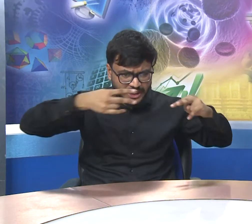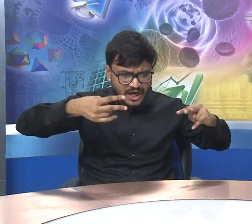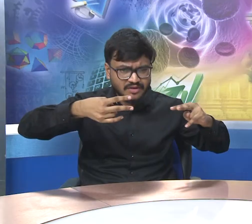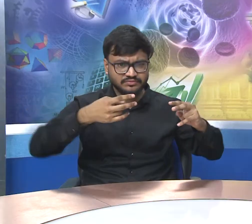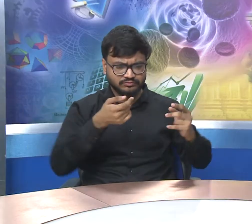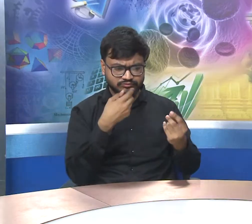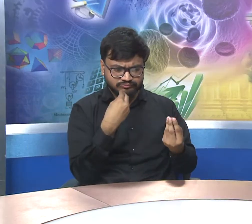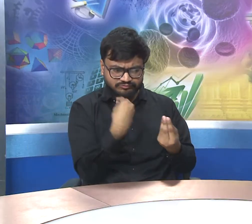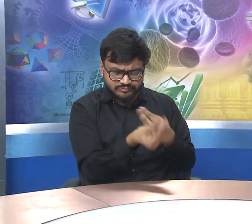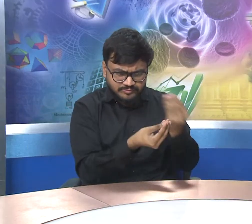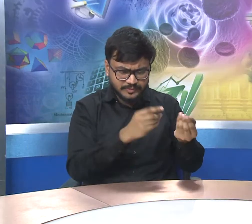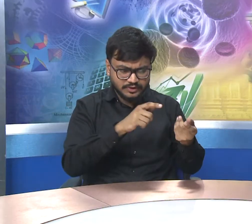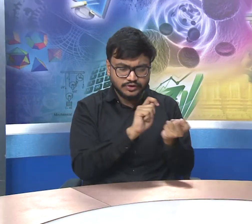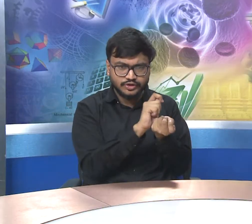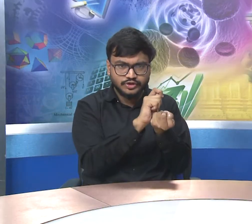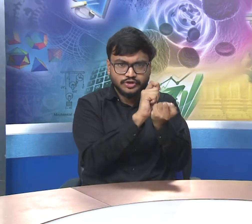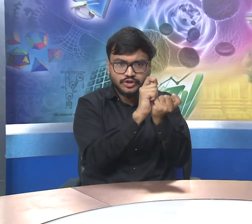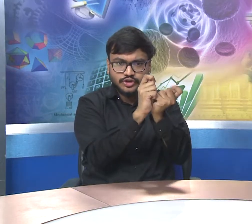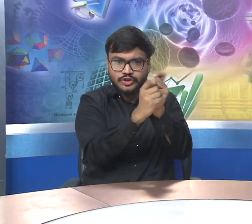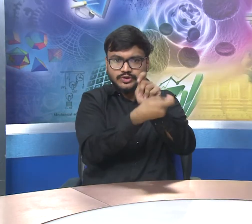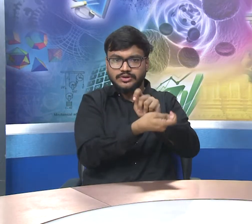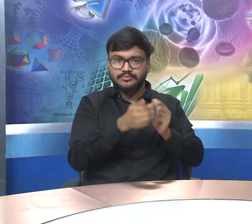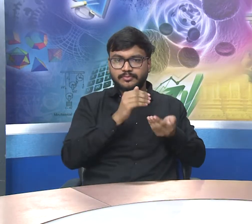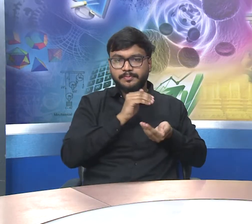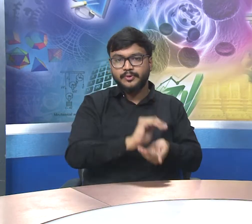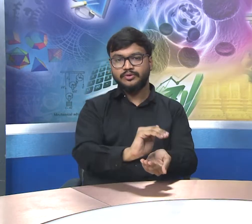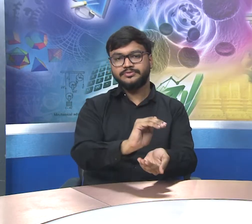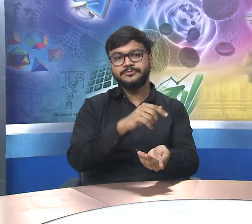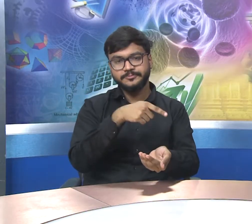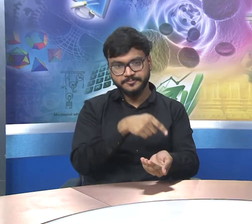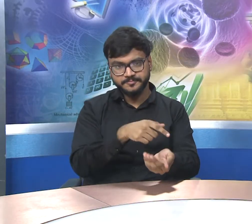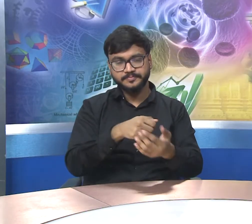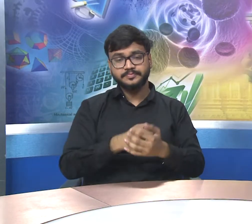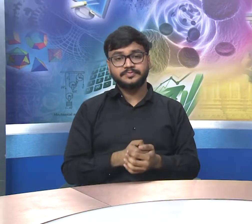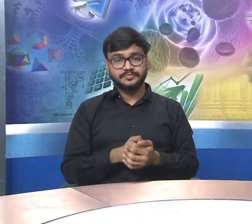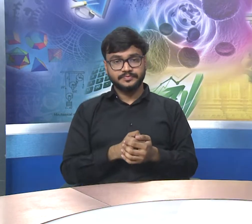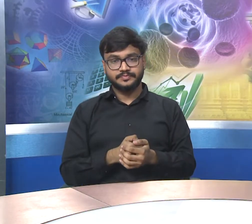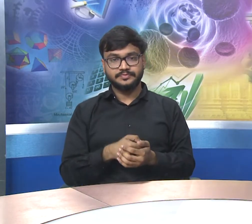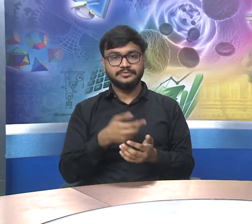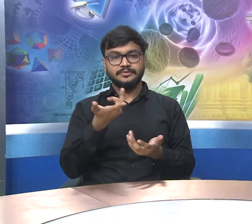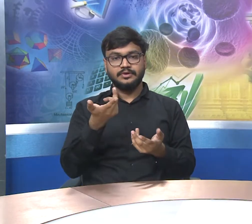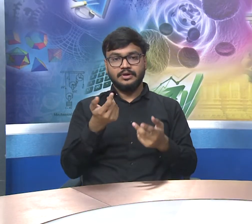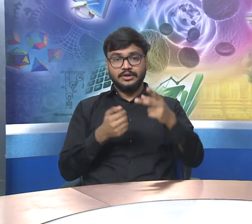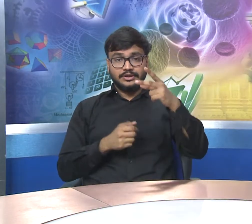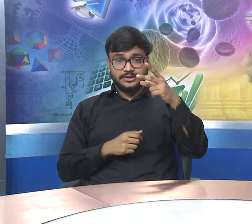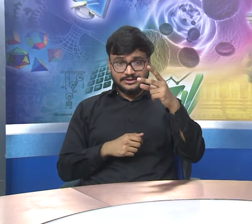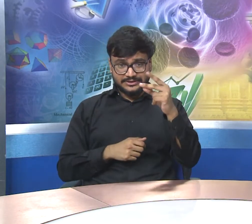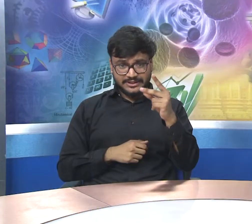down? Because they have good early identification program, cochlear implant,